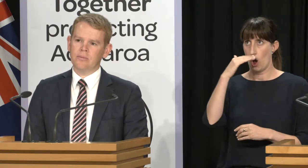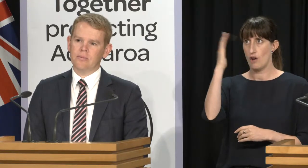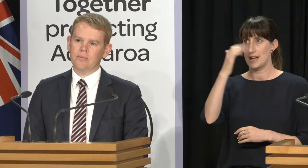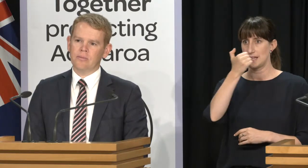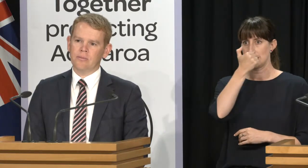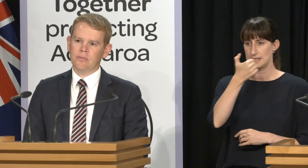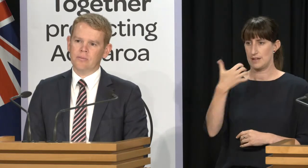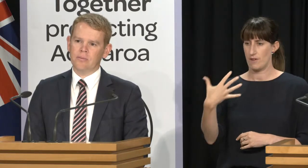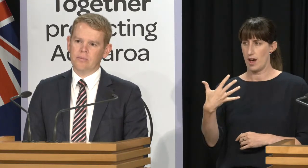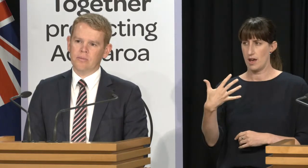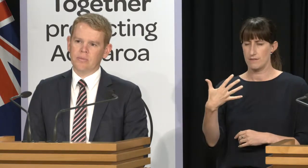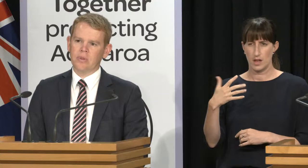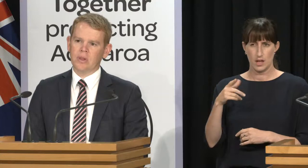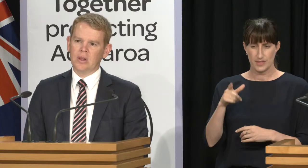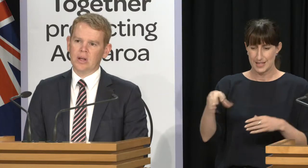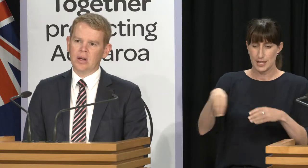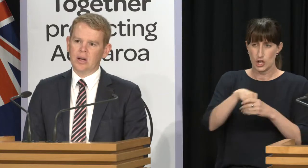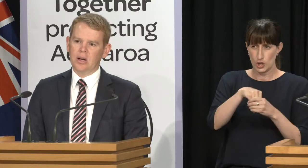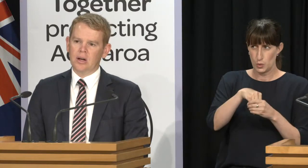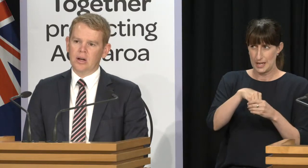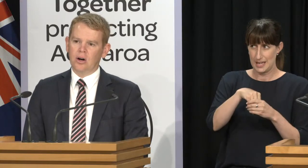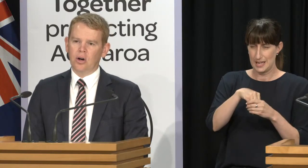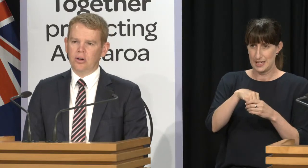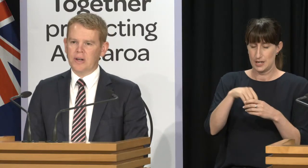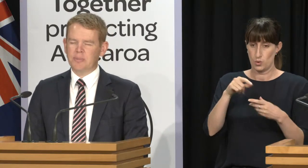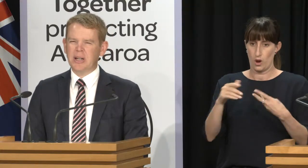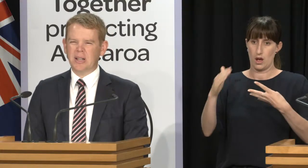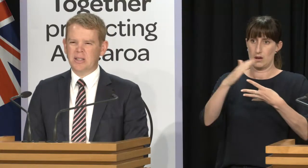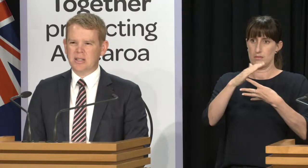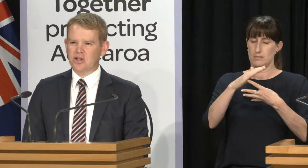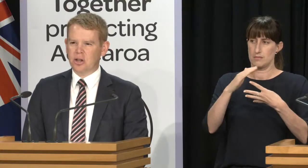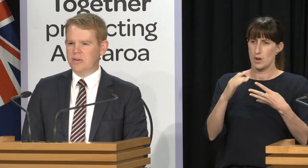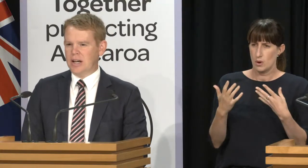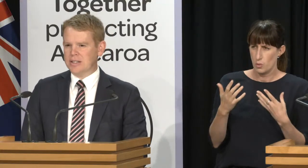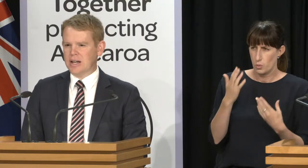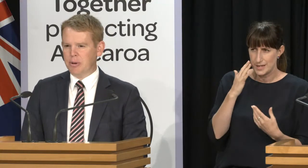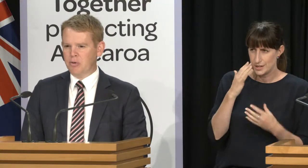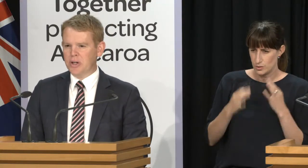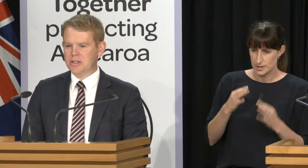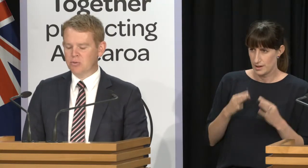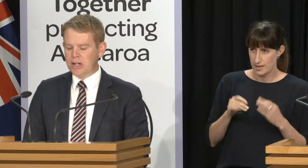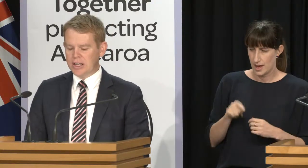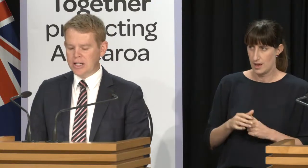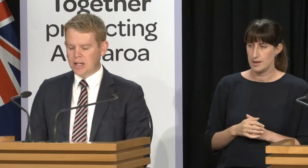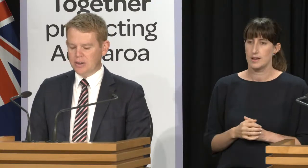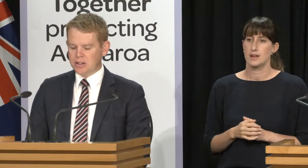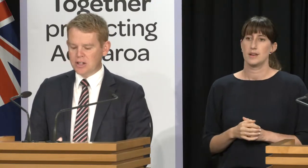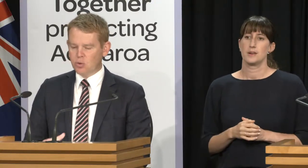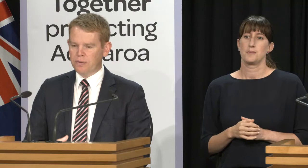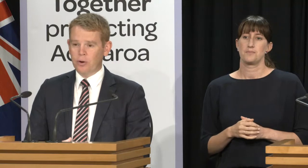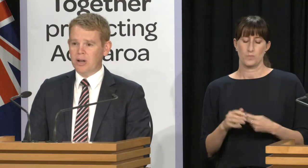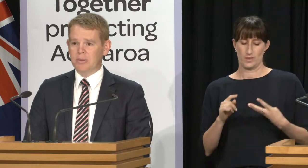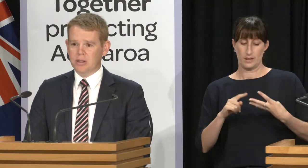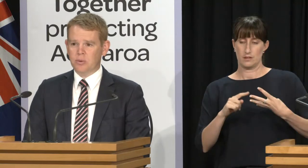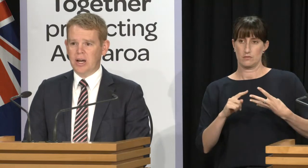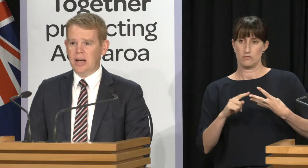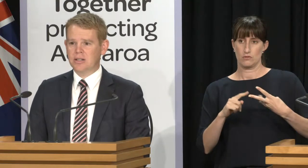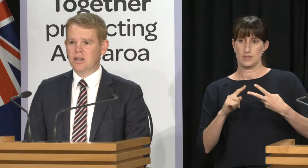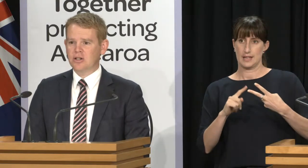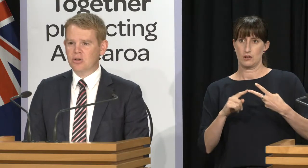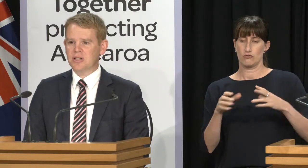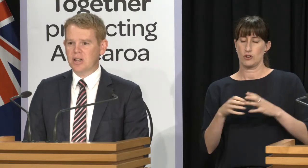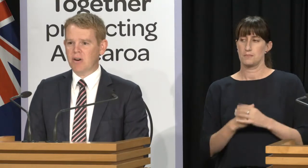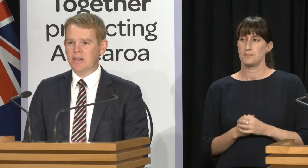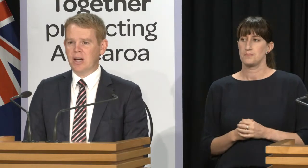you decide to add that in to the mix? Oh, look, that's been a discussion over the last couple of weeks. Really, this has all firmed up since we